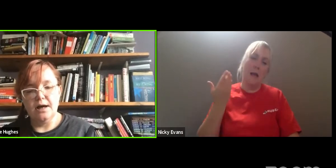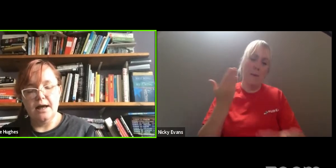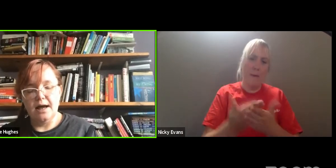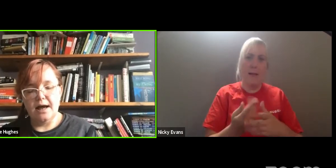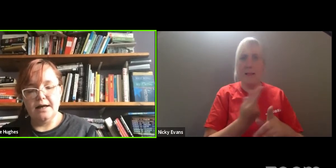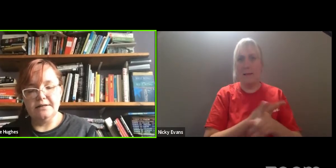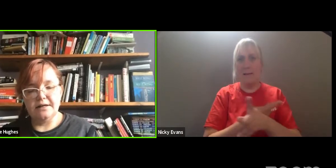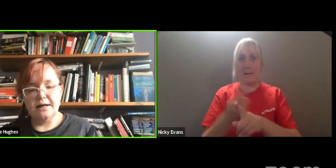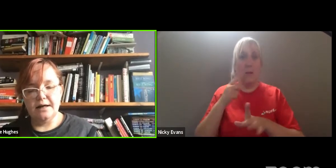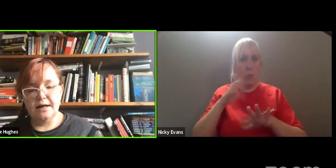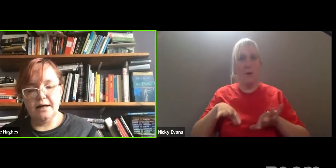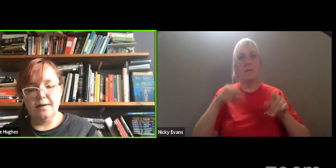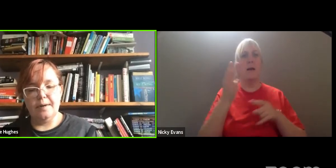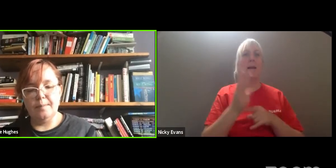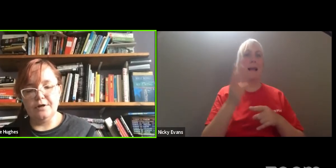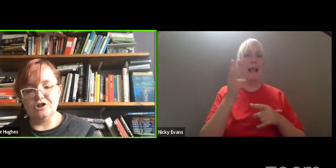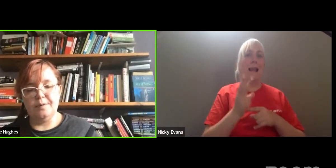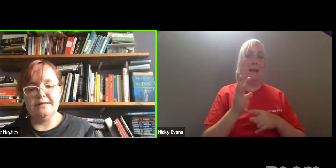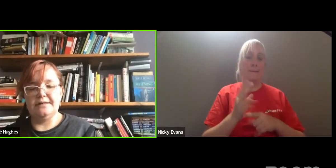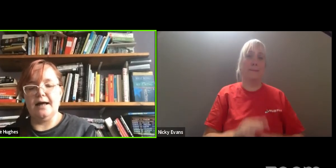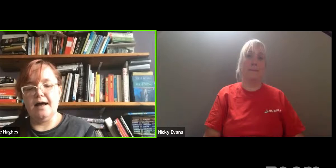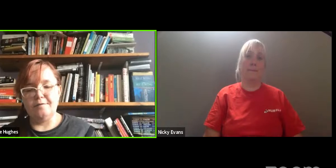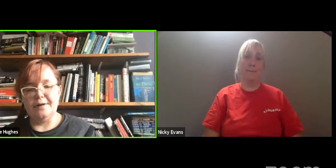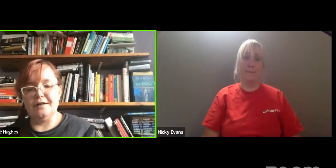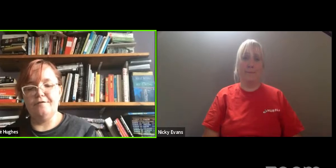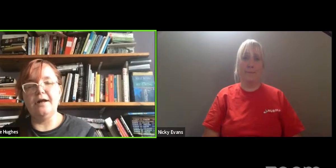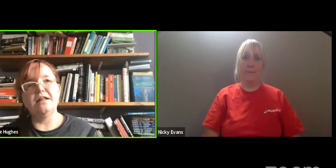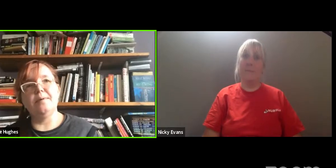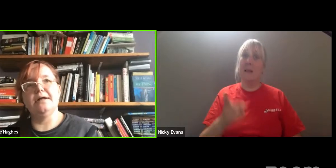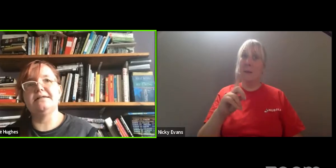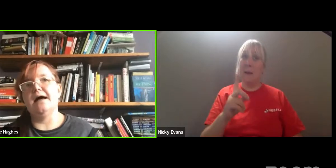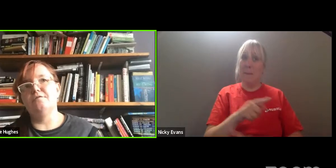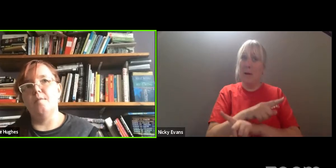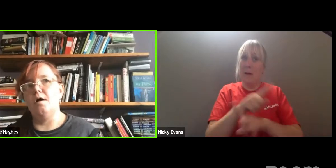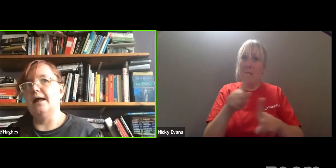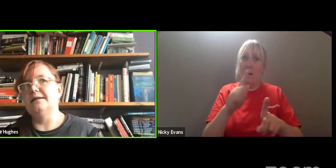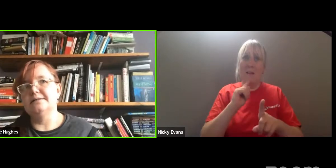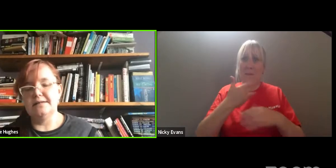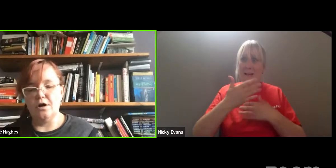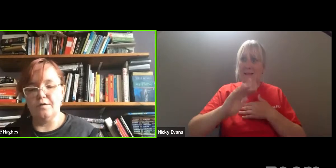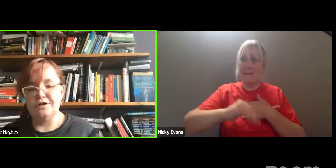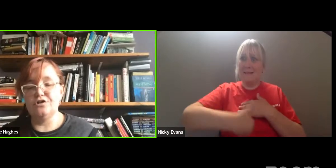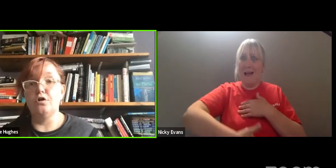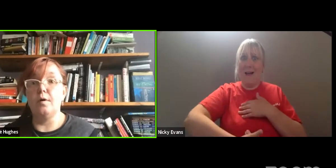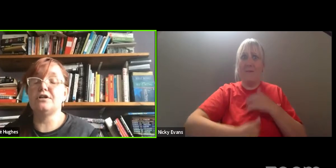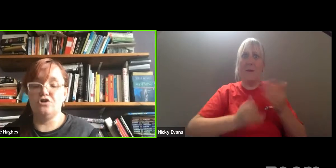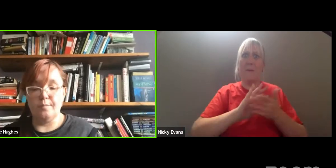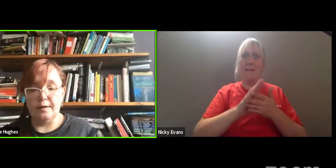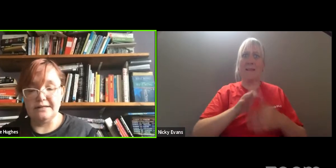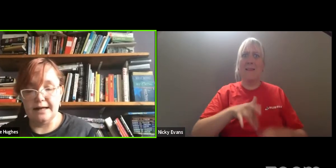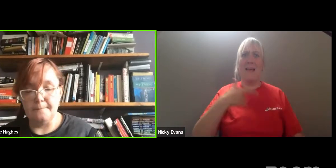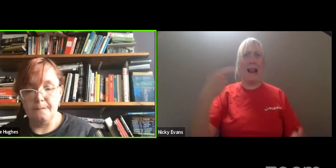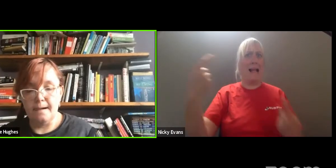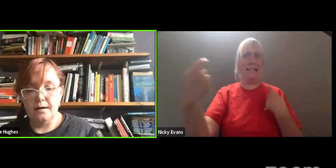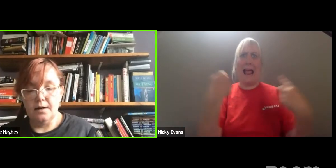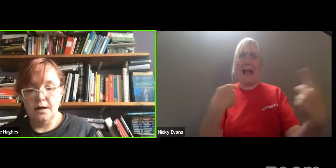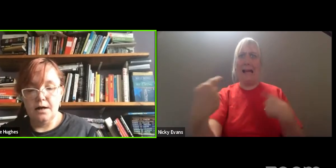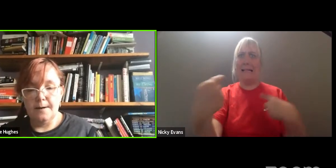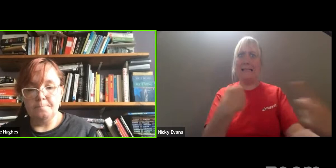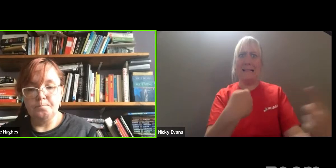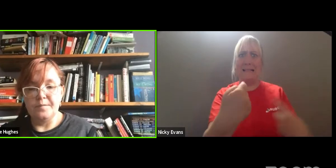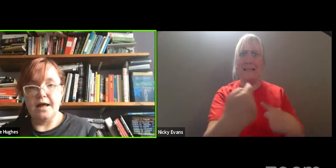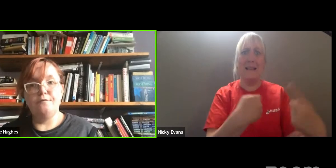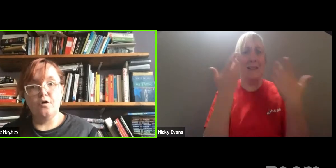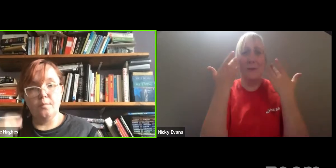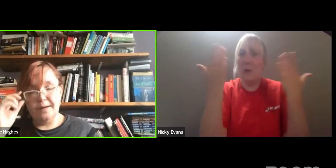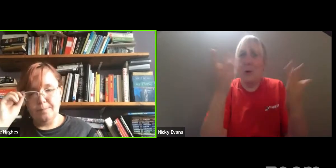reconsideration. And people are just being starved. They feel like they're being attacked from all ends. You know, they just don't know what to do about